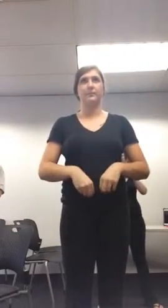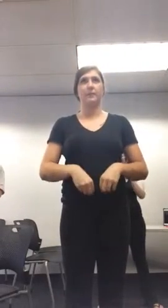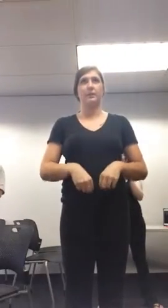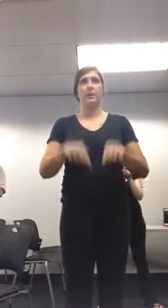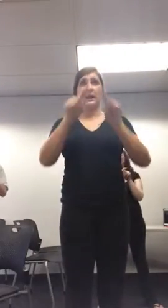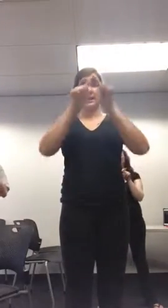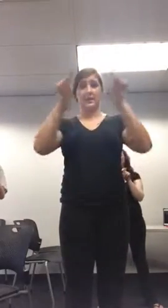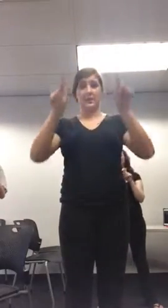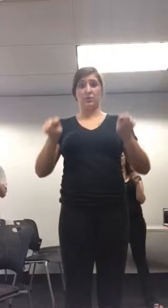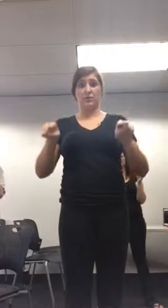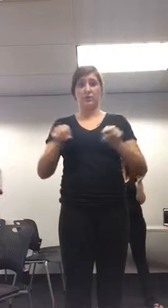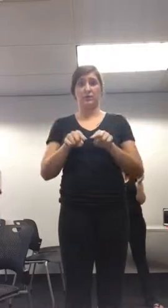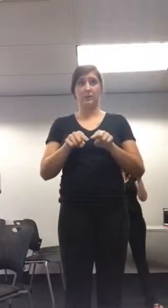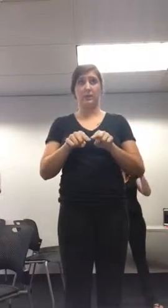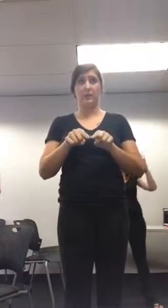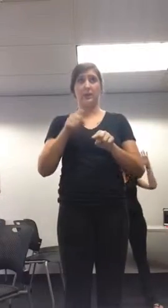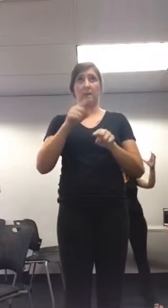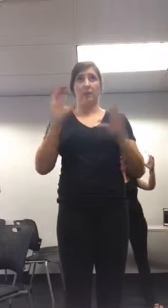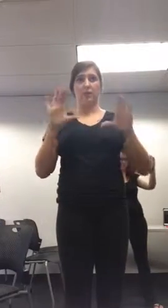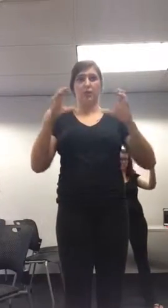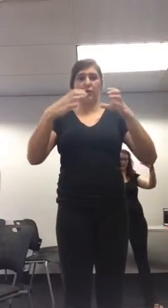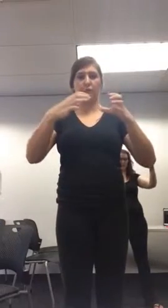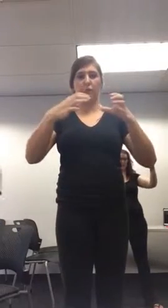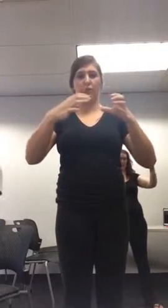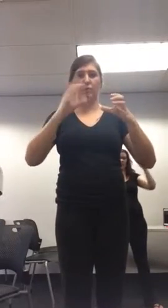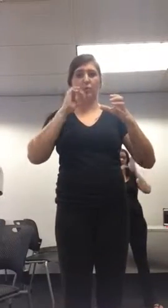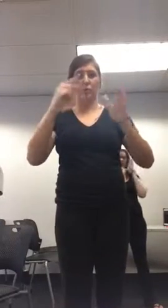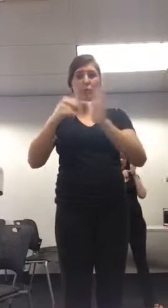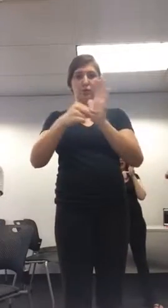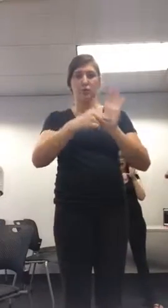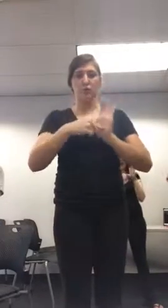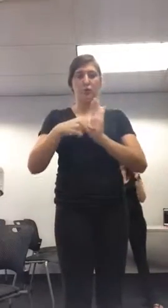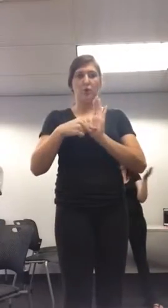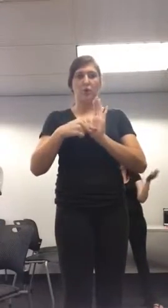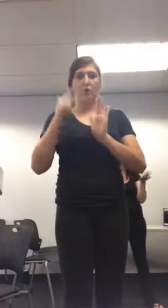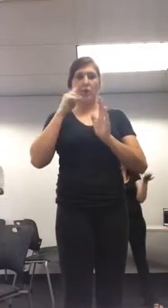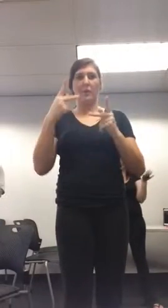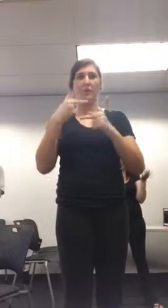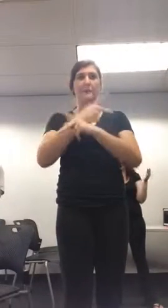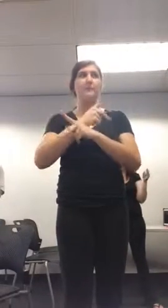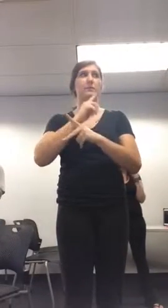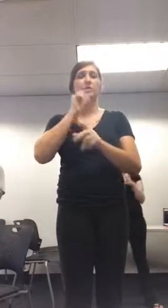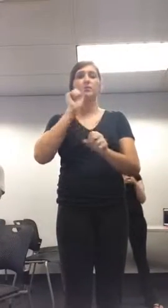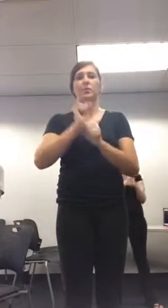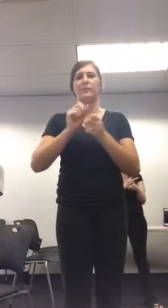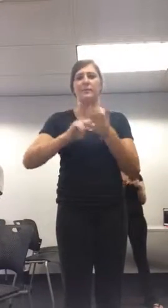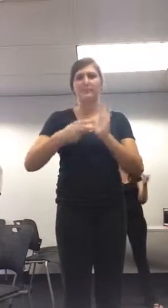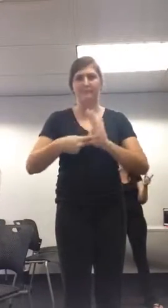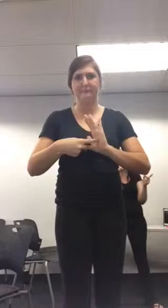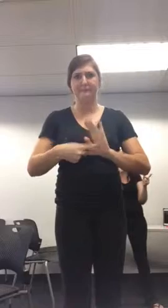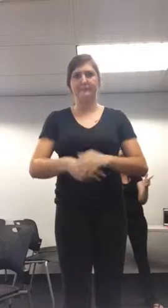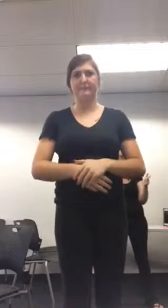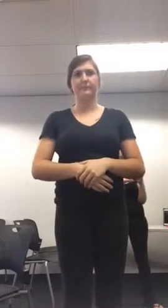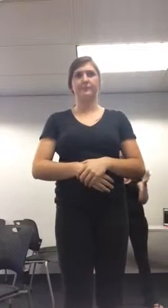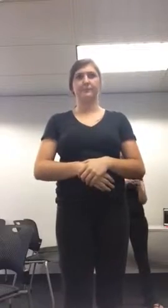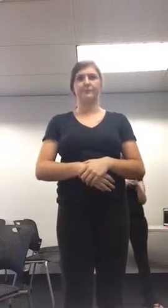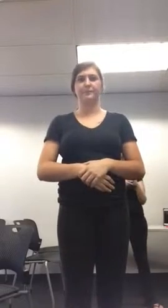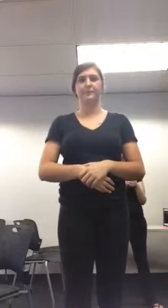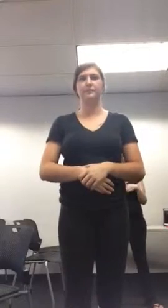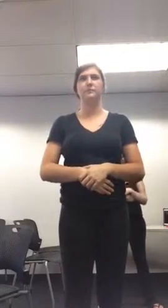of physical things, show us what multiplication truly means. Now, a